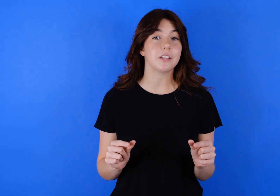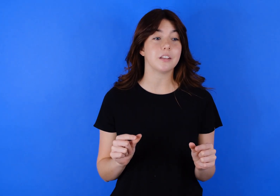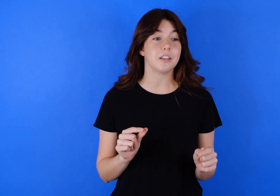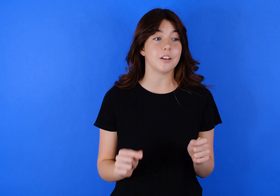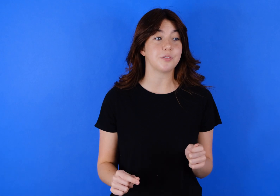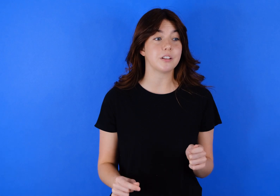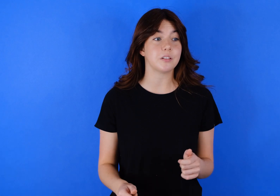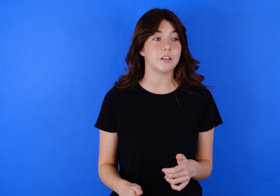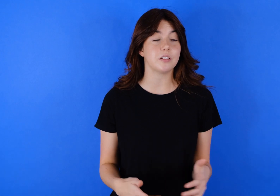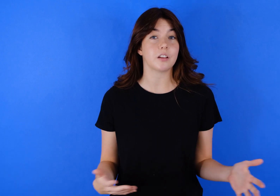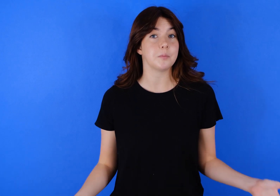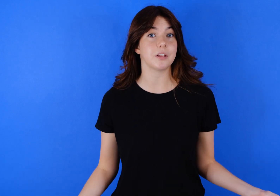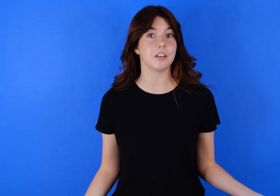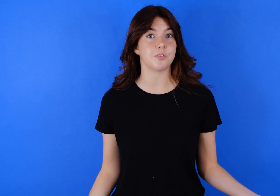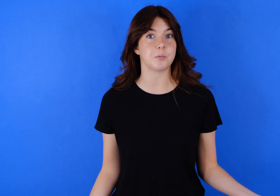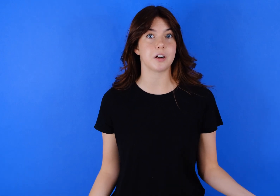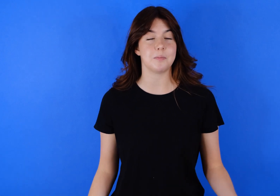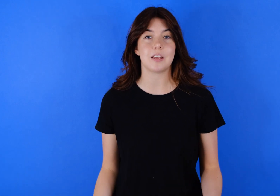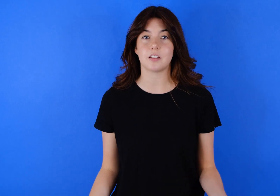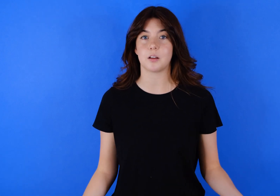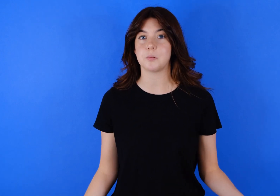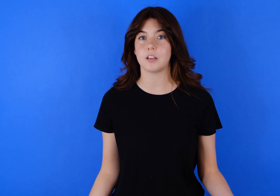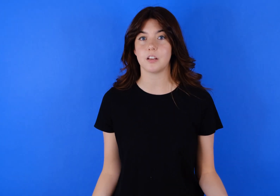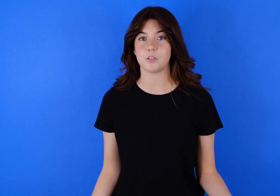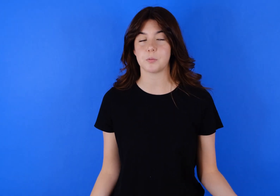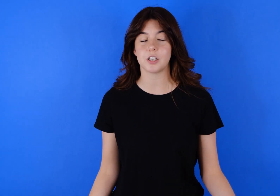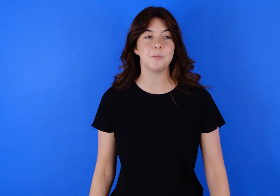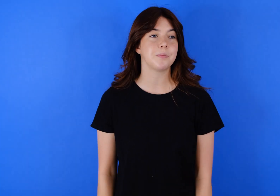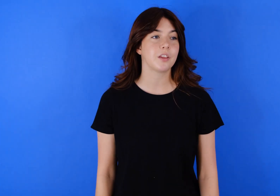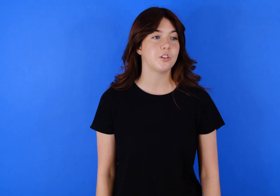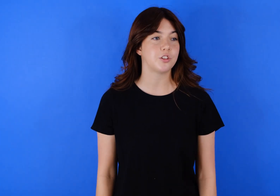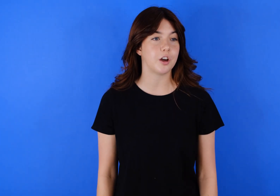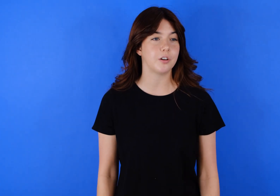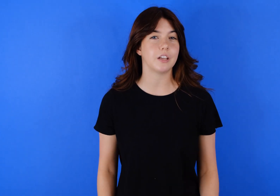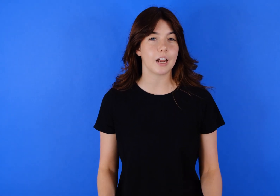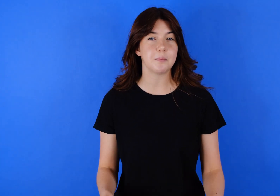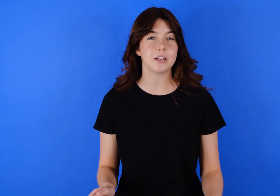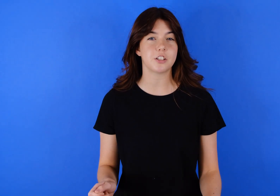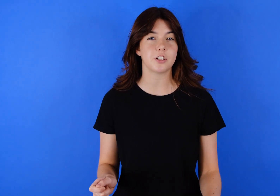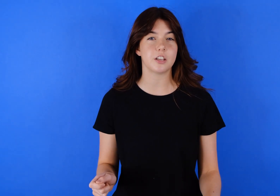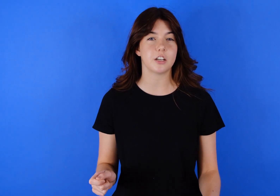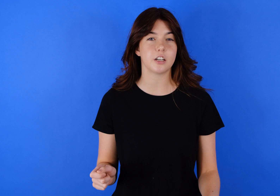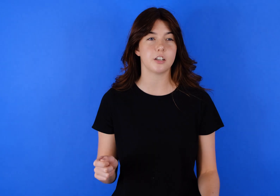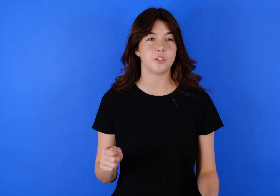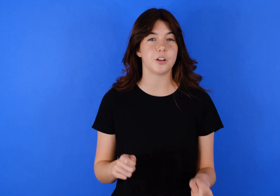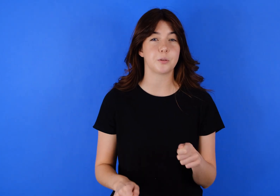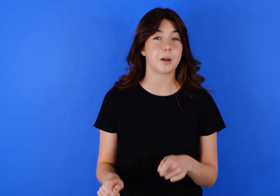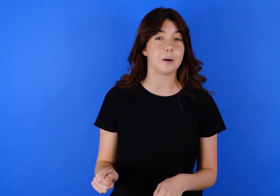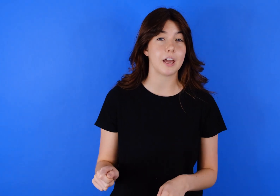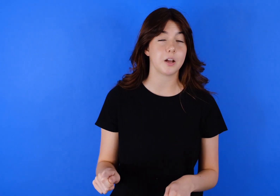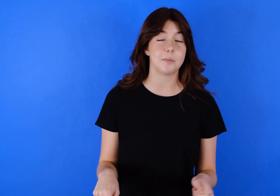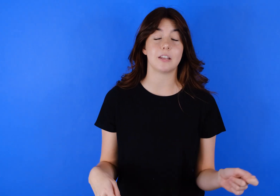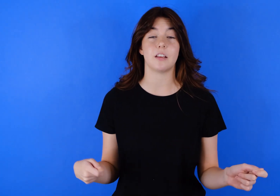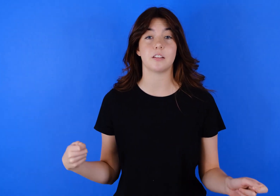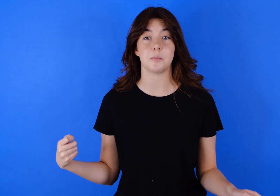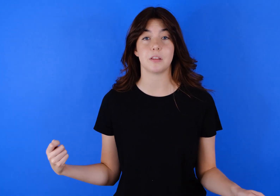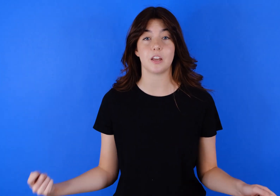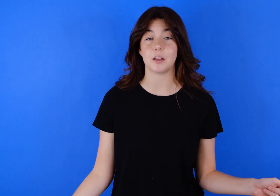the difference is a completely different word. It makes it a completely different word. So you gotta make sure that you're doing it the right way, or you might say something you didn't